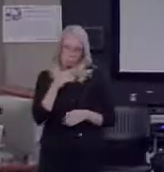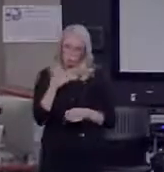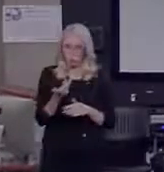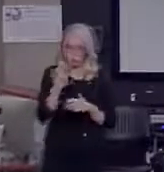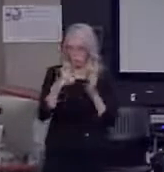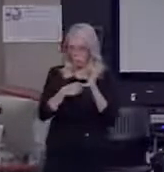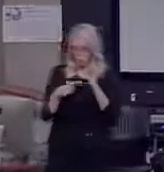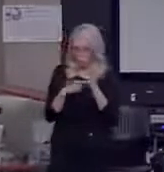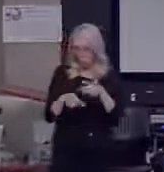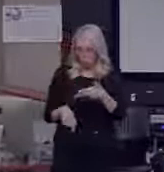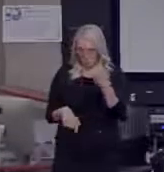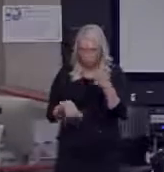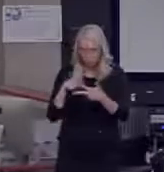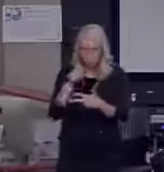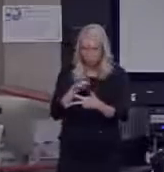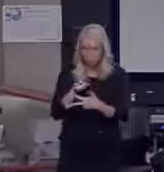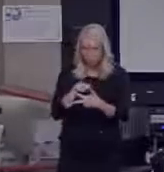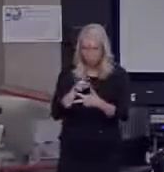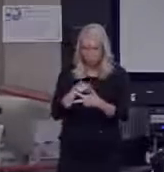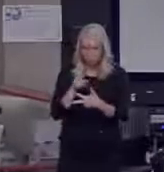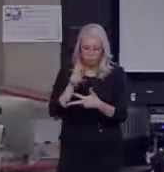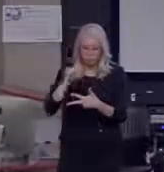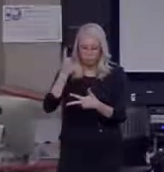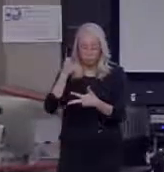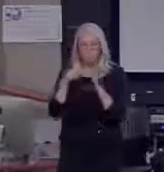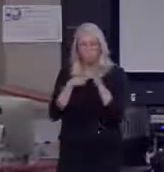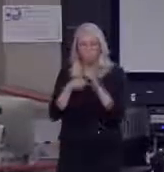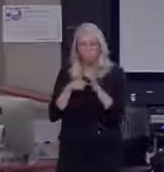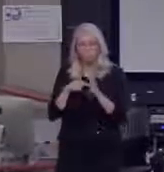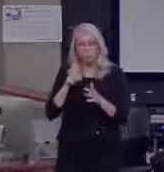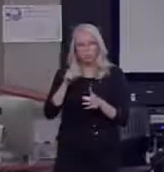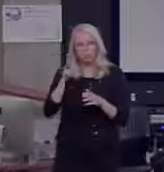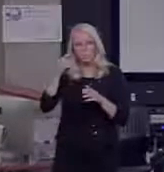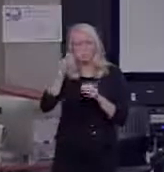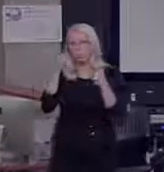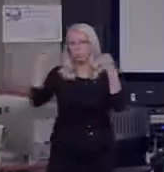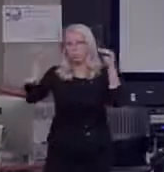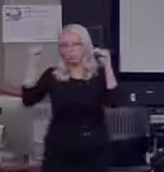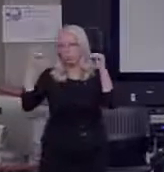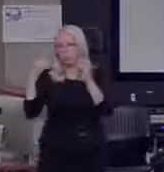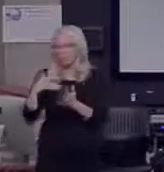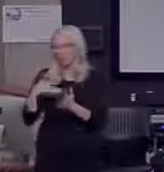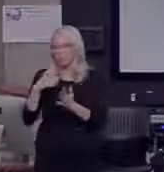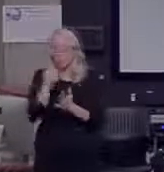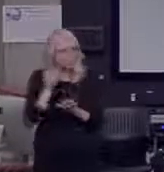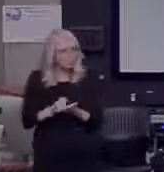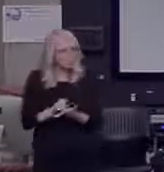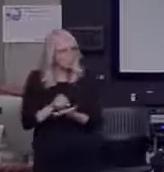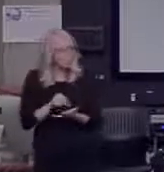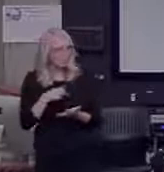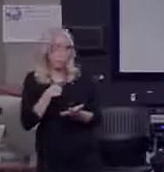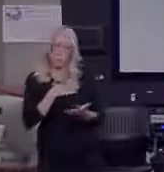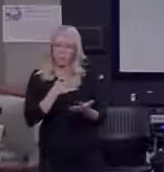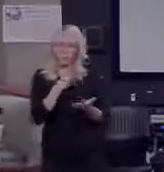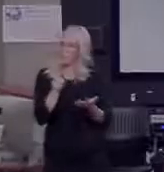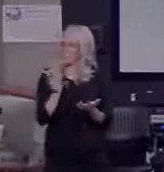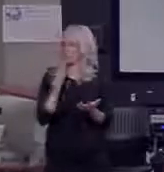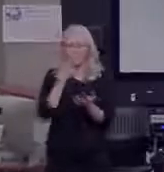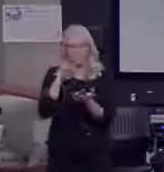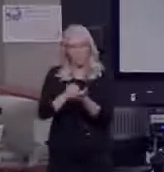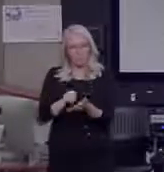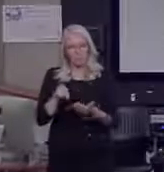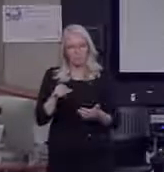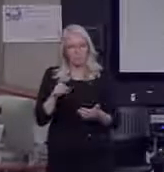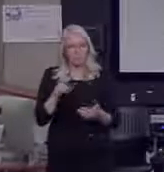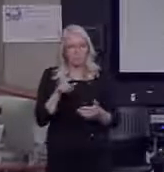examples. Example 1 is the supermarket study. Actually, this just came out, we're happy to tell you. Yes, no longer